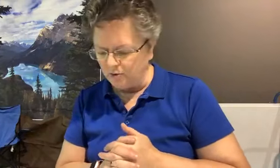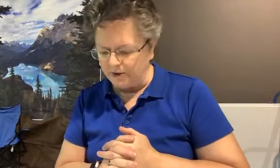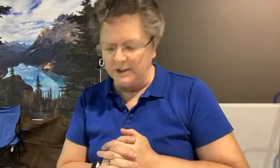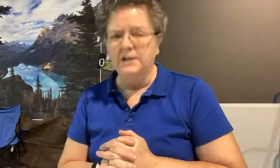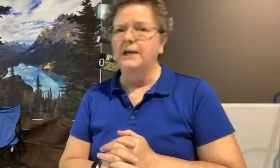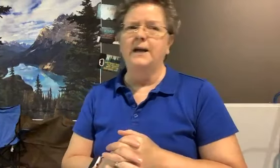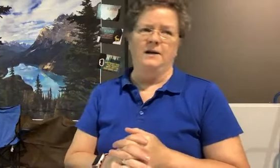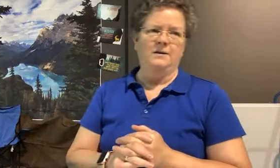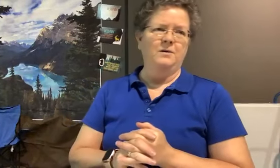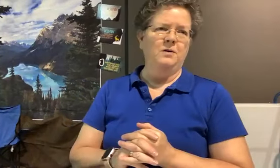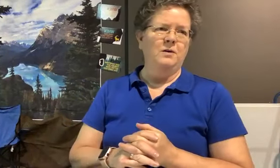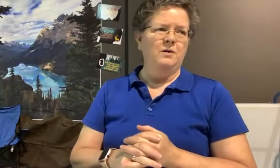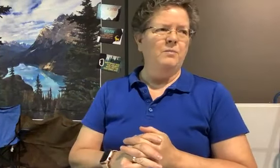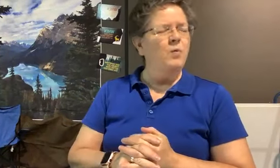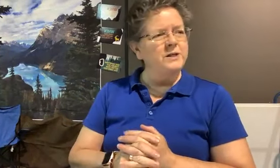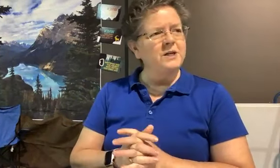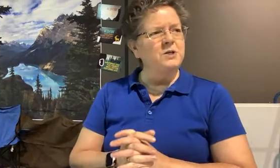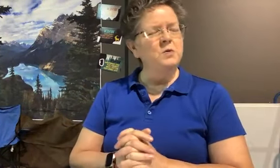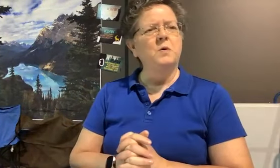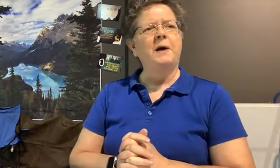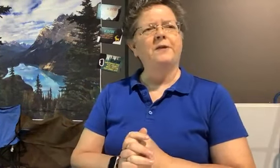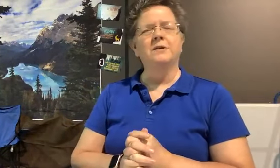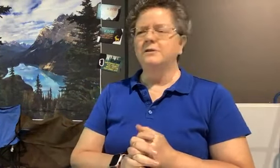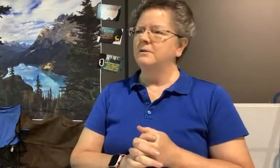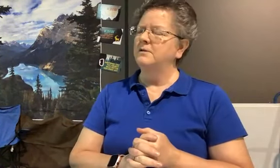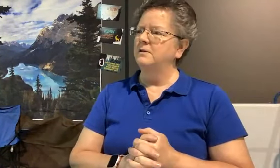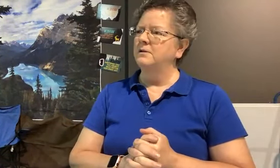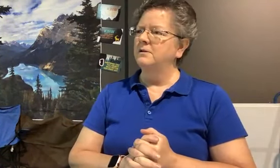to see dating, but what's unusual about this?